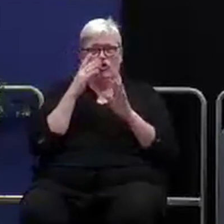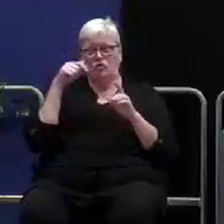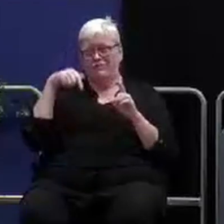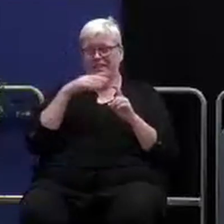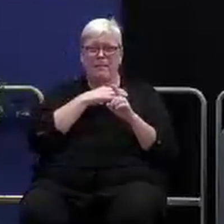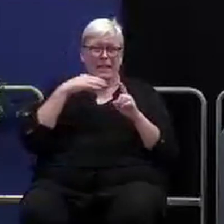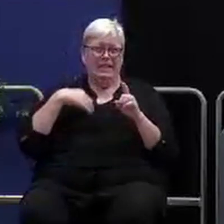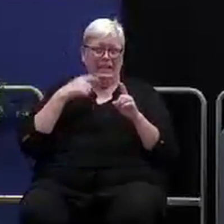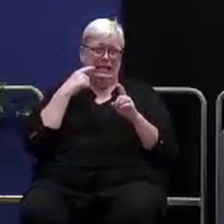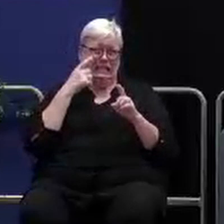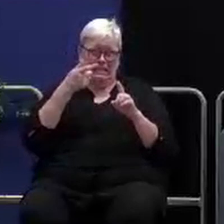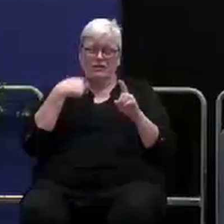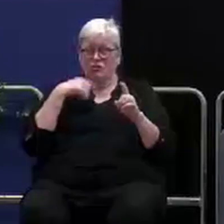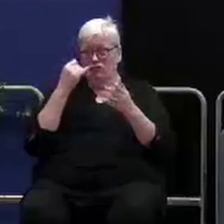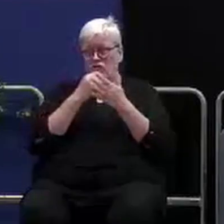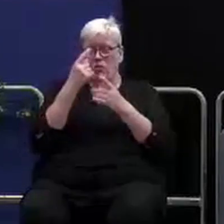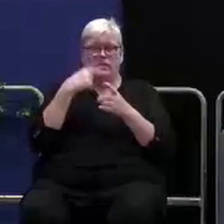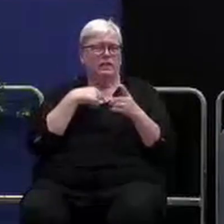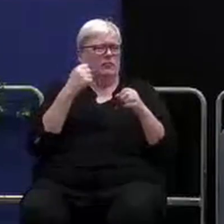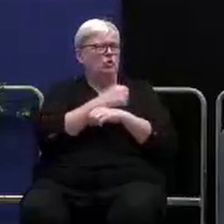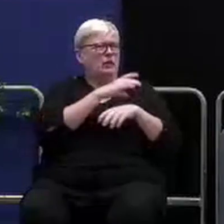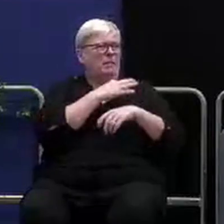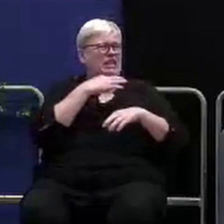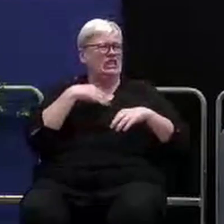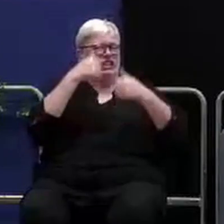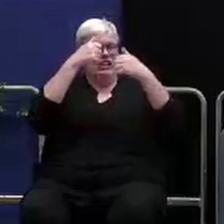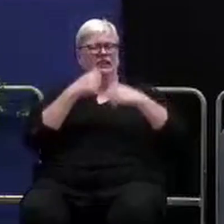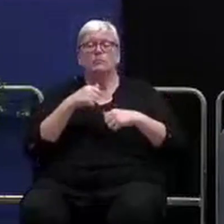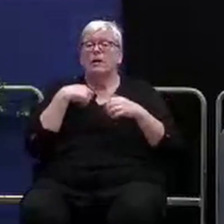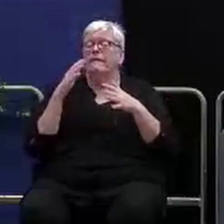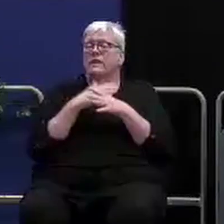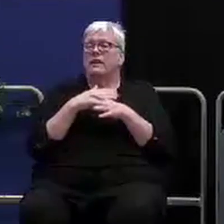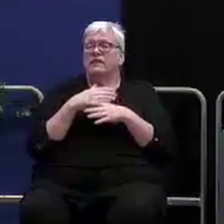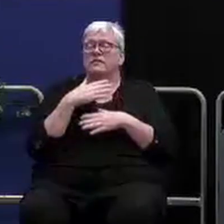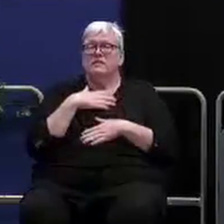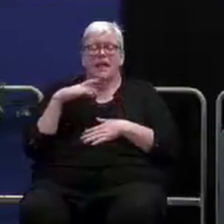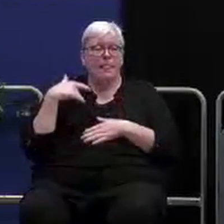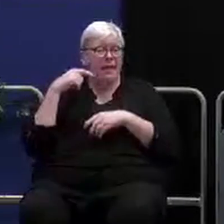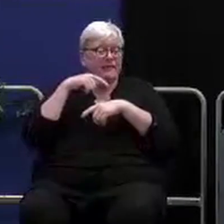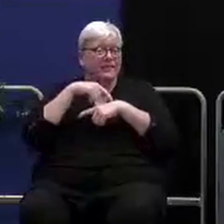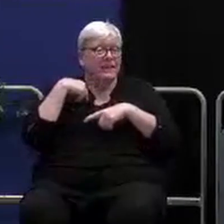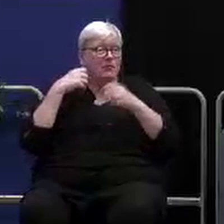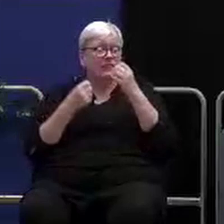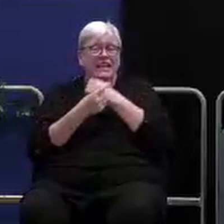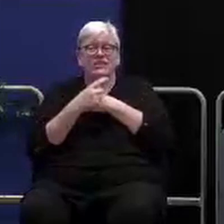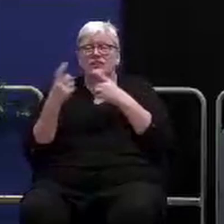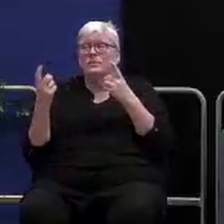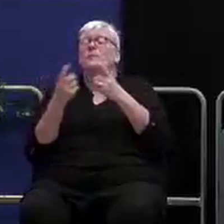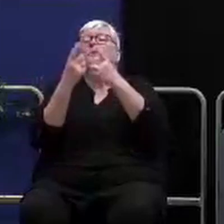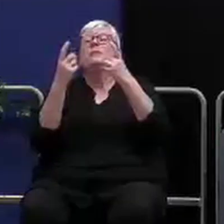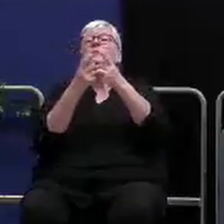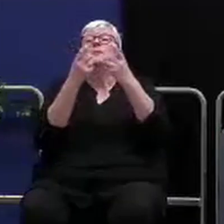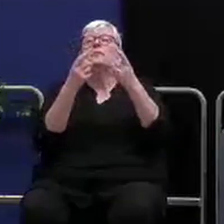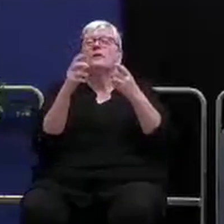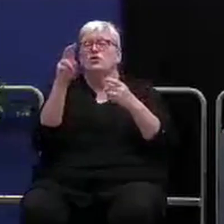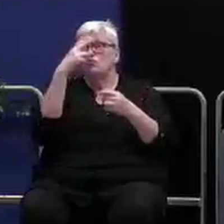and dentists. I'm doing medicine, he said. The first of a lifetime of occasions he would read my mind.